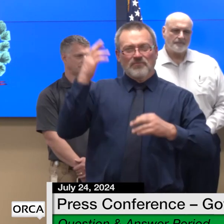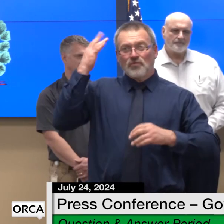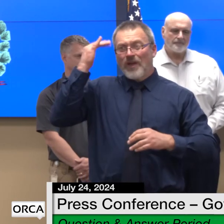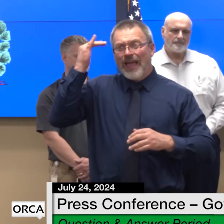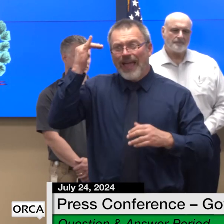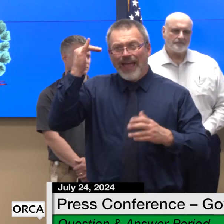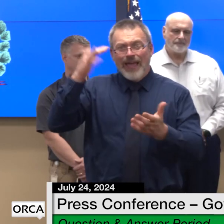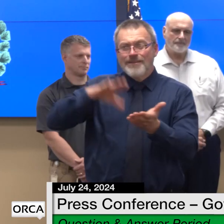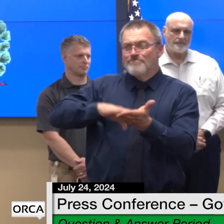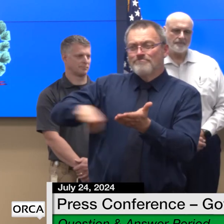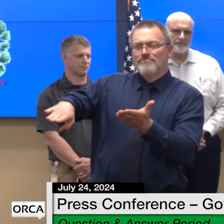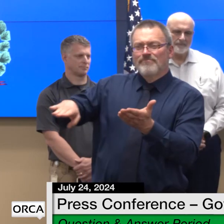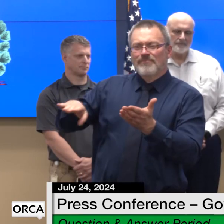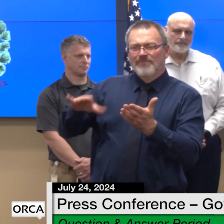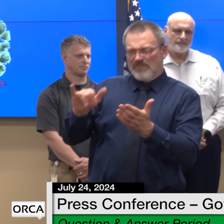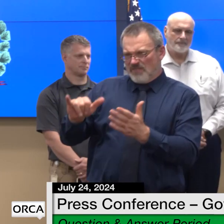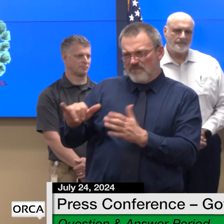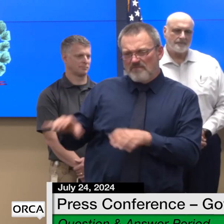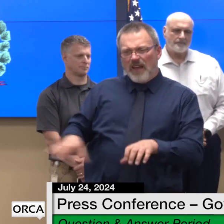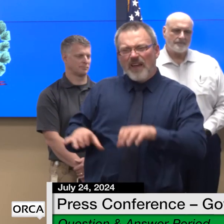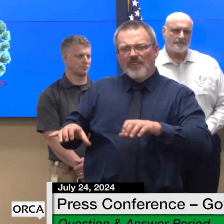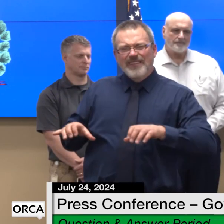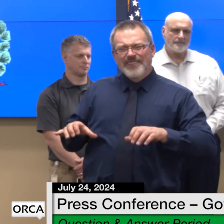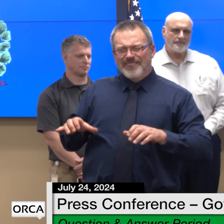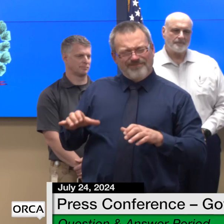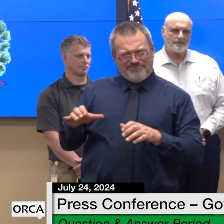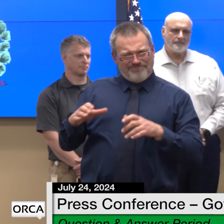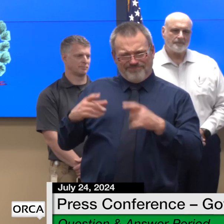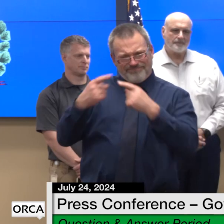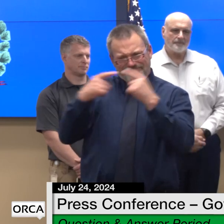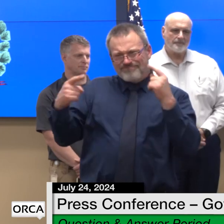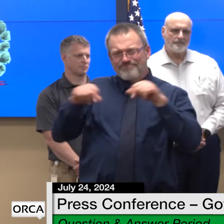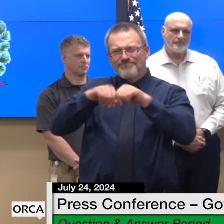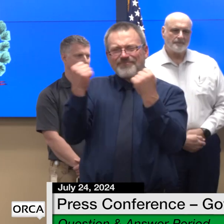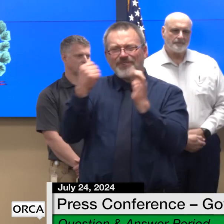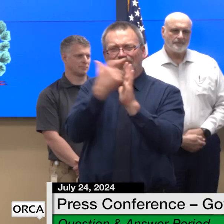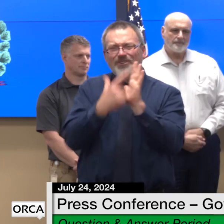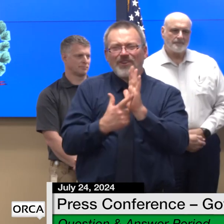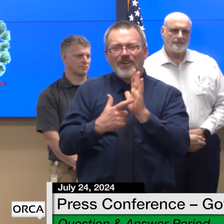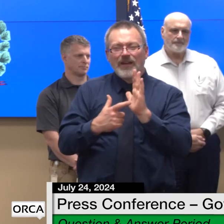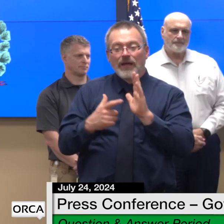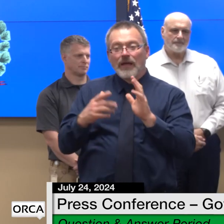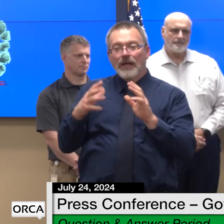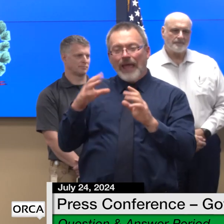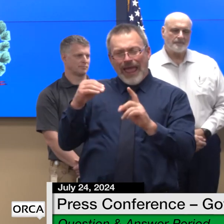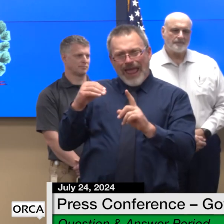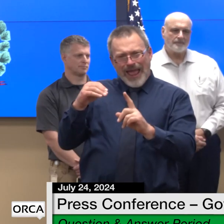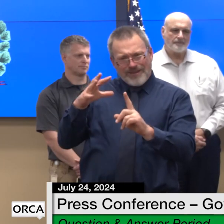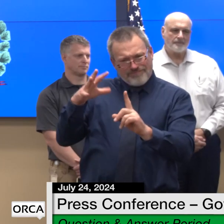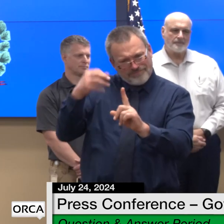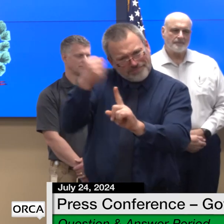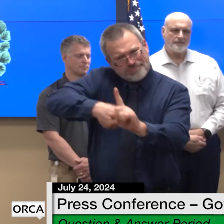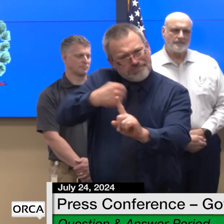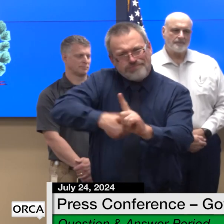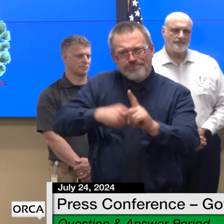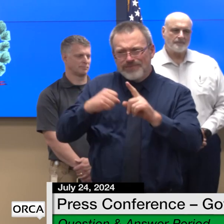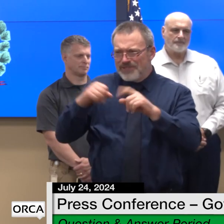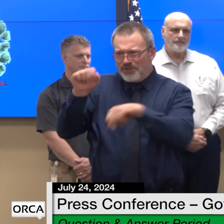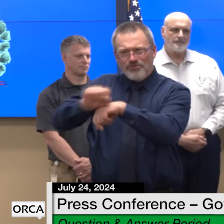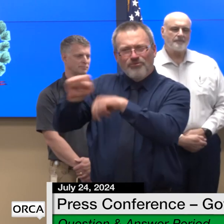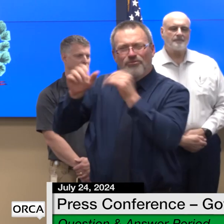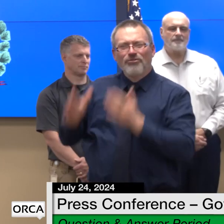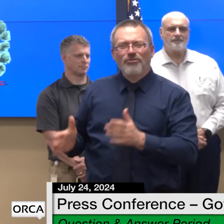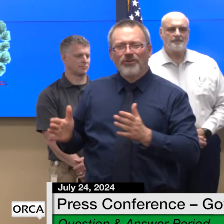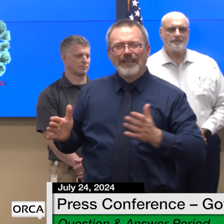excused for their unlawful behavior, including assaulting members of the road work crew. Okay. I think that what you